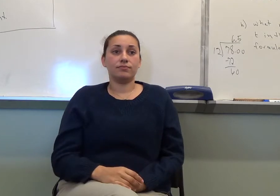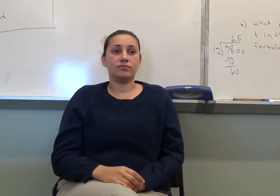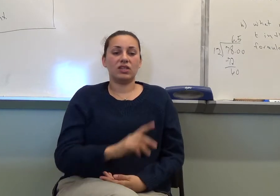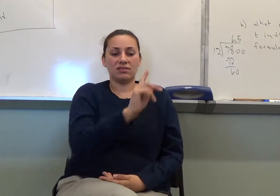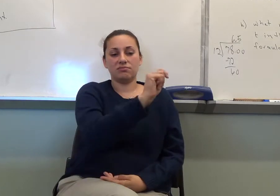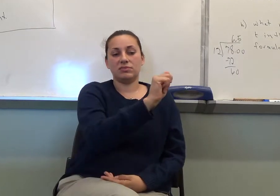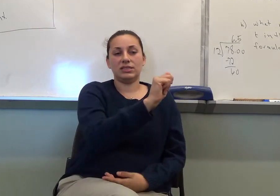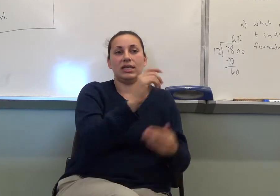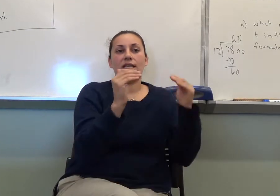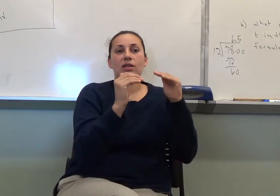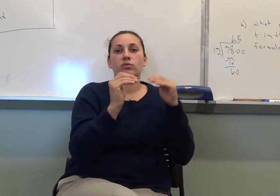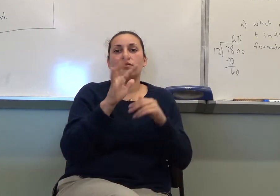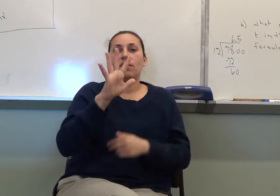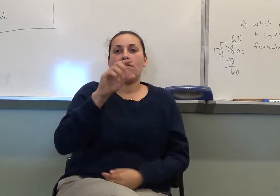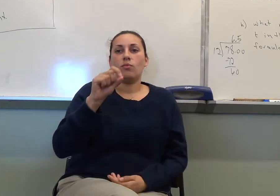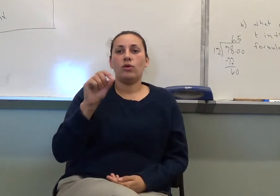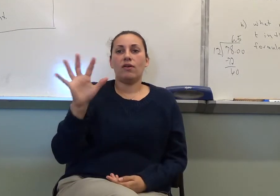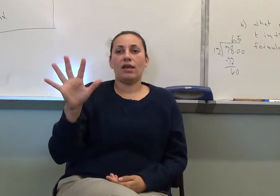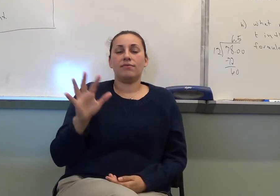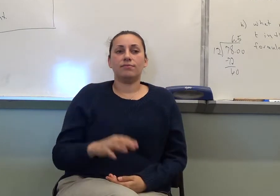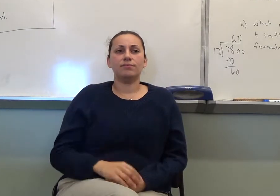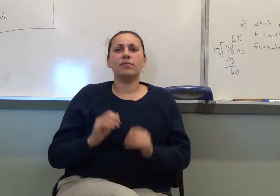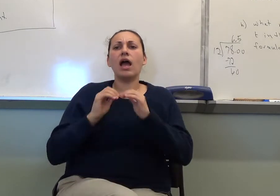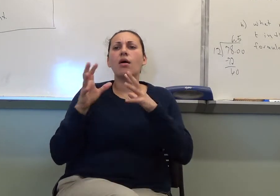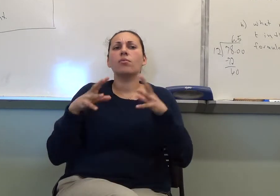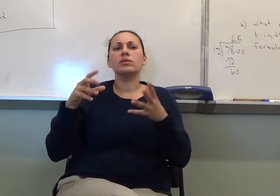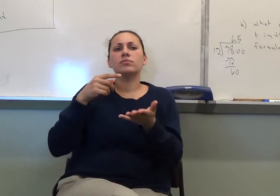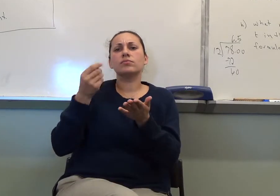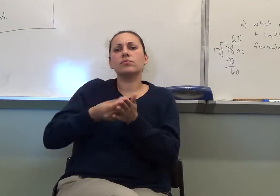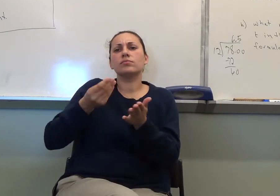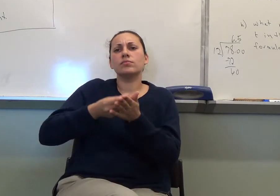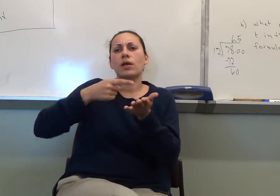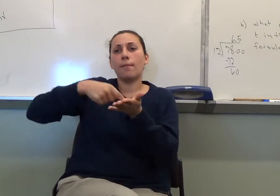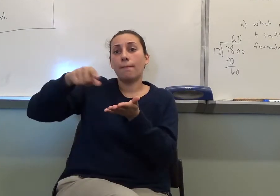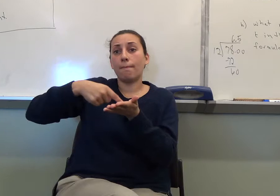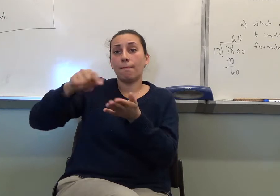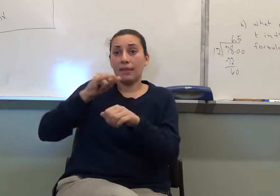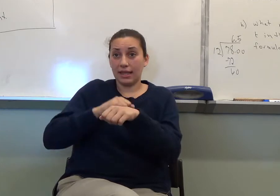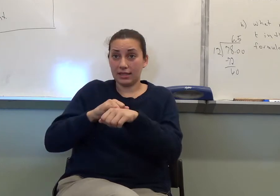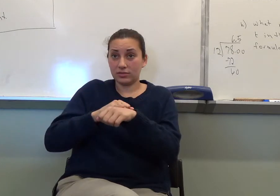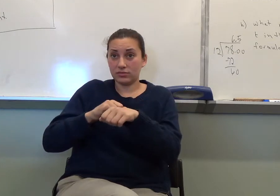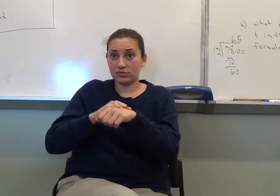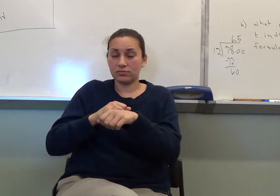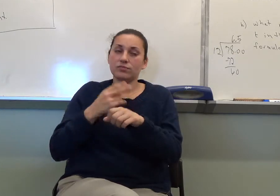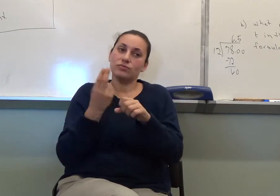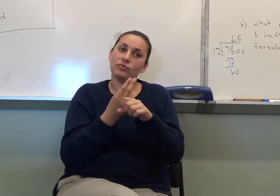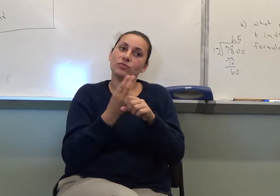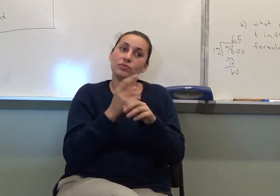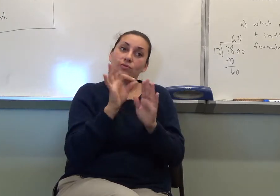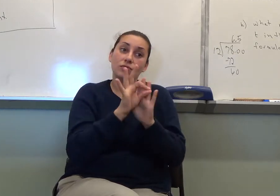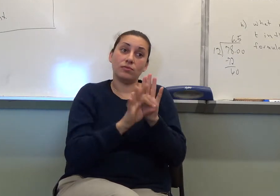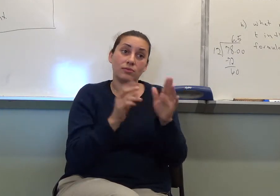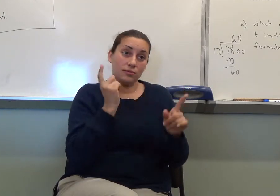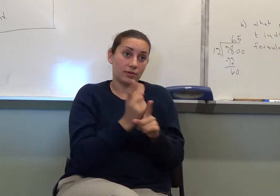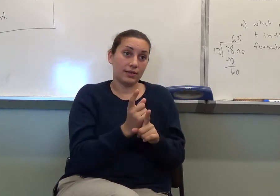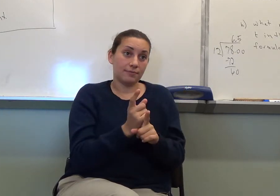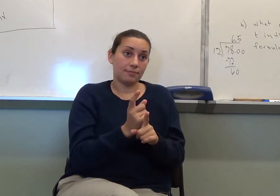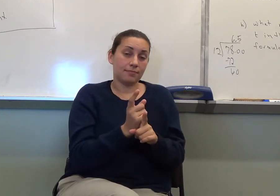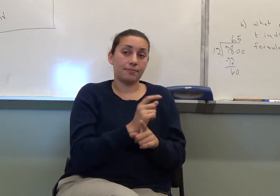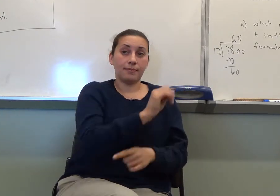right? Now, how much money does he pay in interest? We're going to have to use that formula, right? We're going to have I is equal